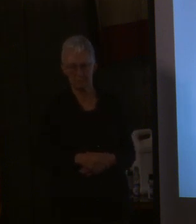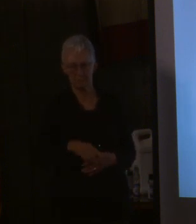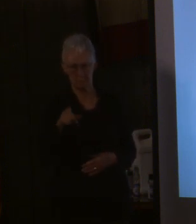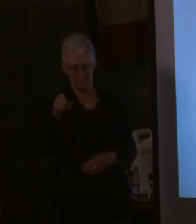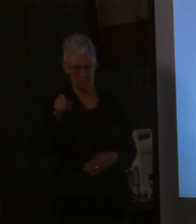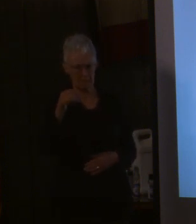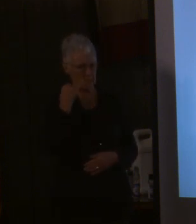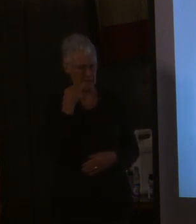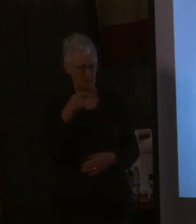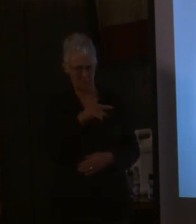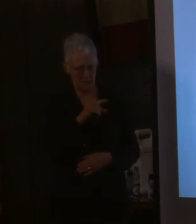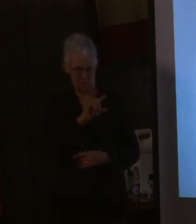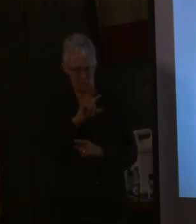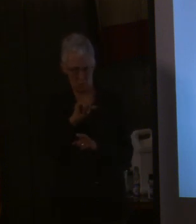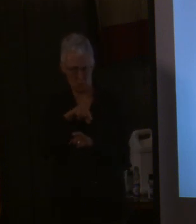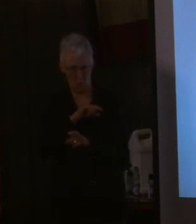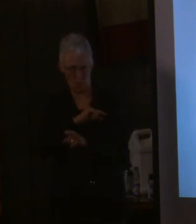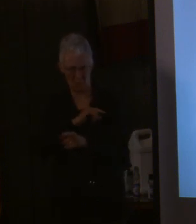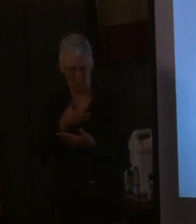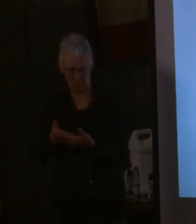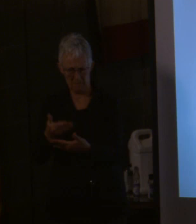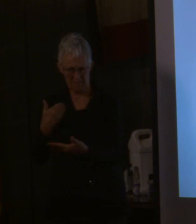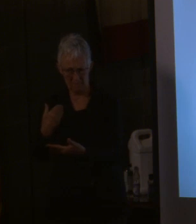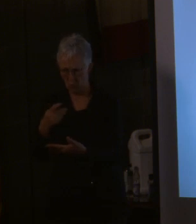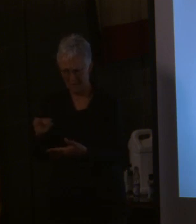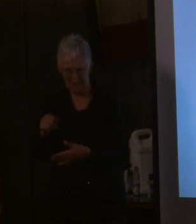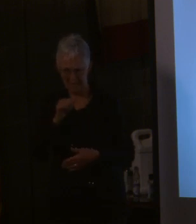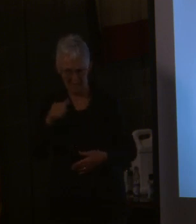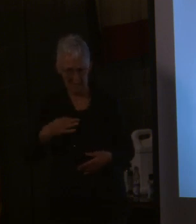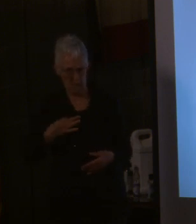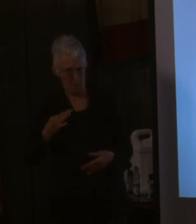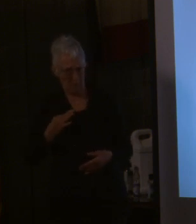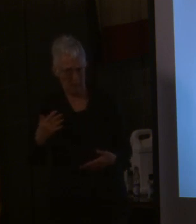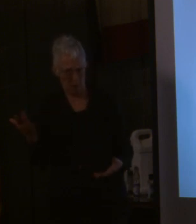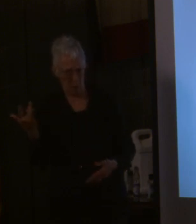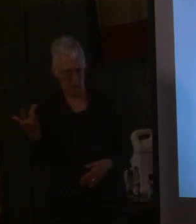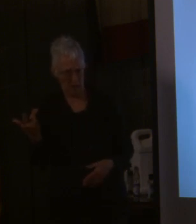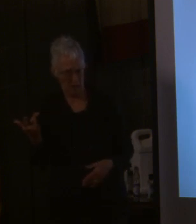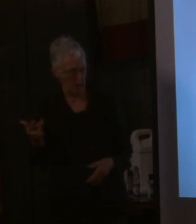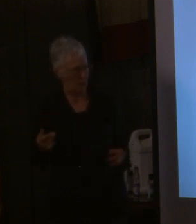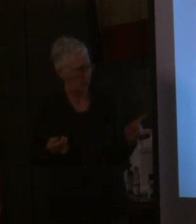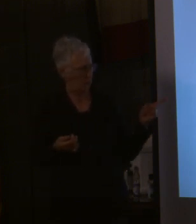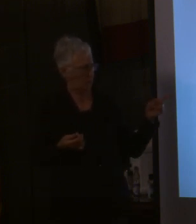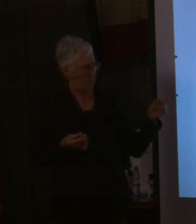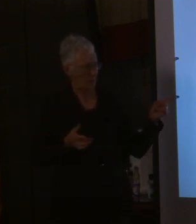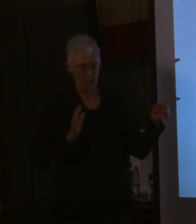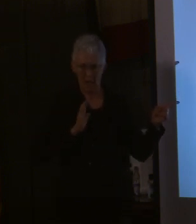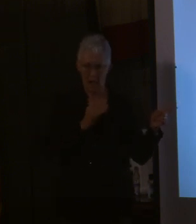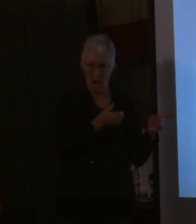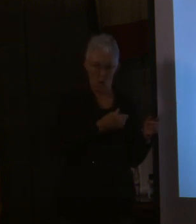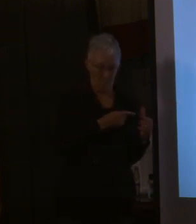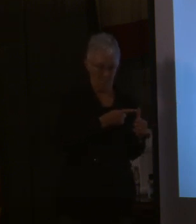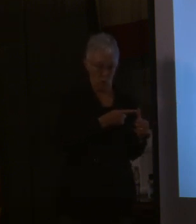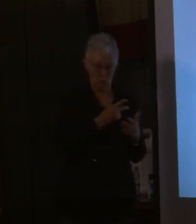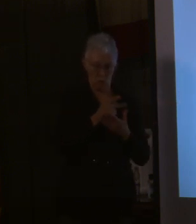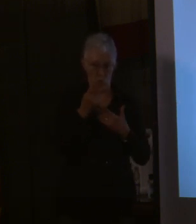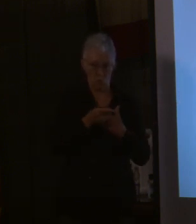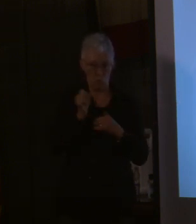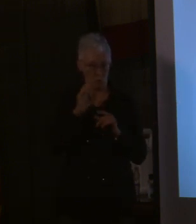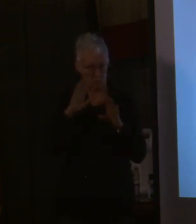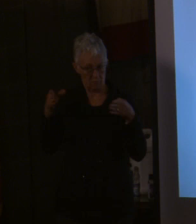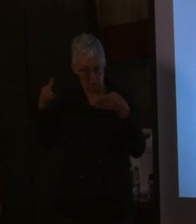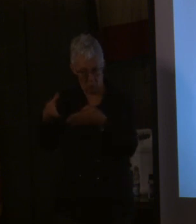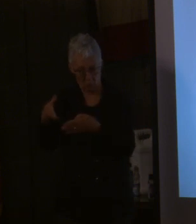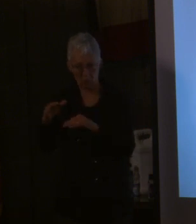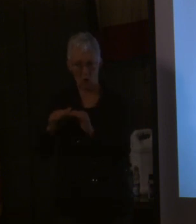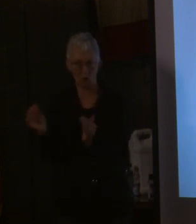eligible before and didn't apply, why is that? Well, you may recall that our original program was really targeted at small businesses. So if you're talking about like